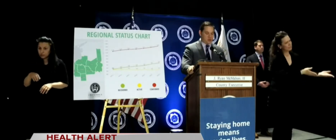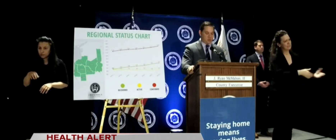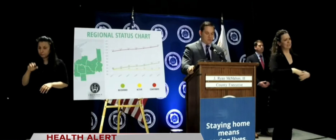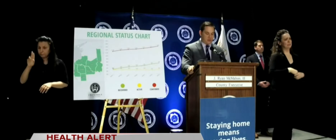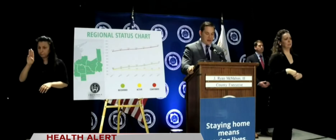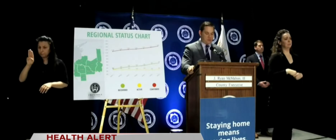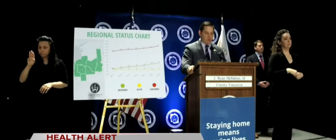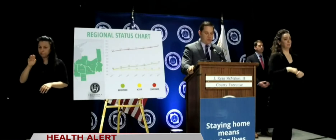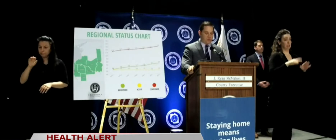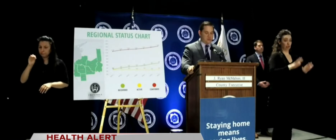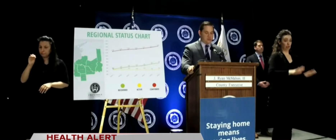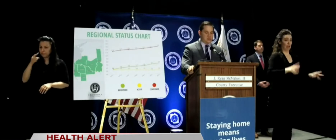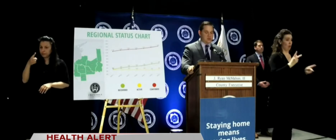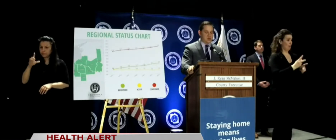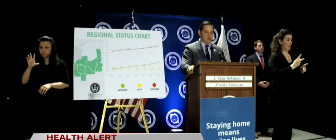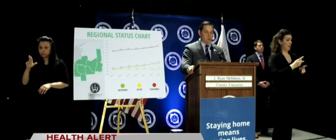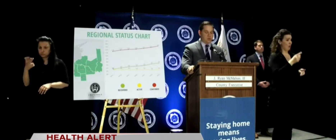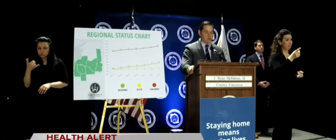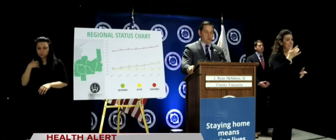Solutions,